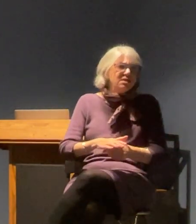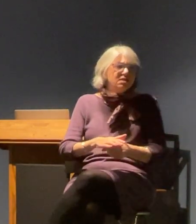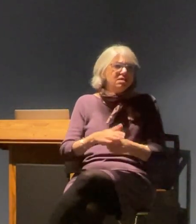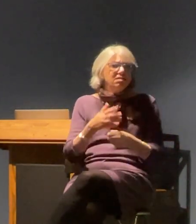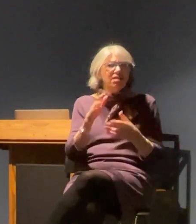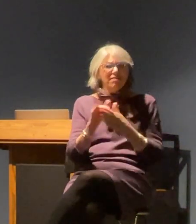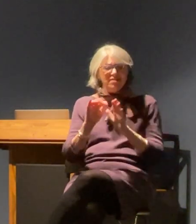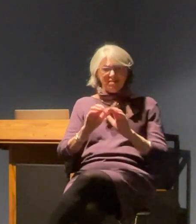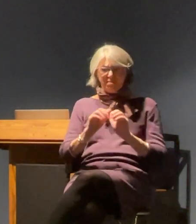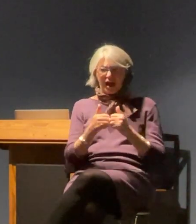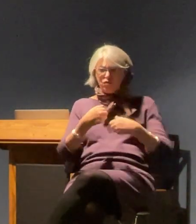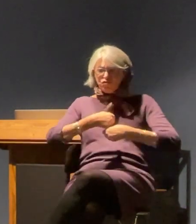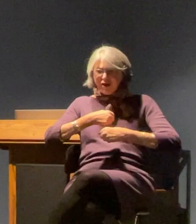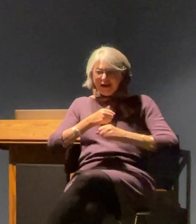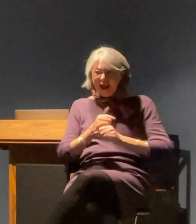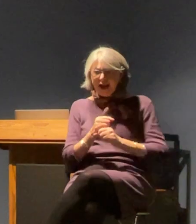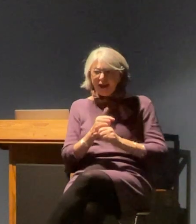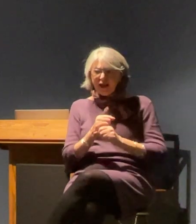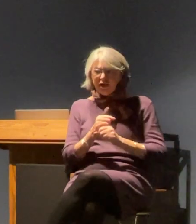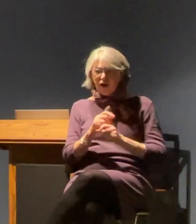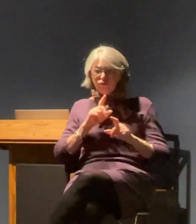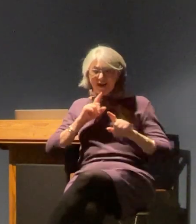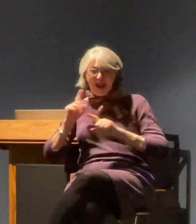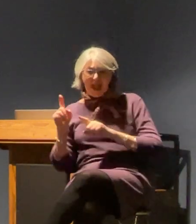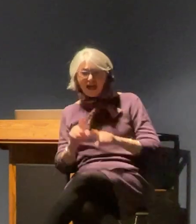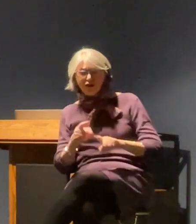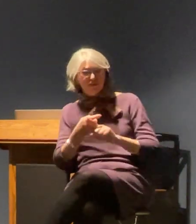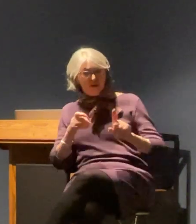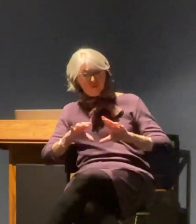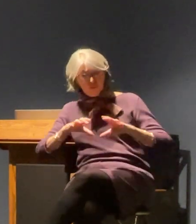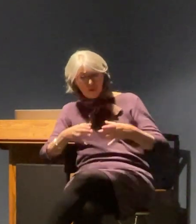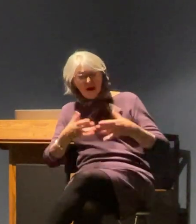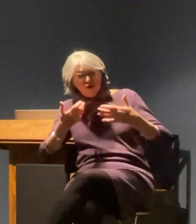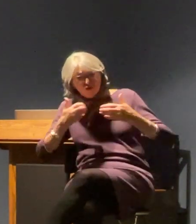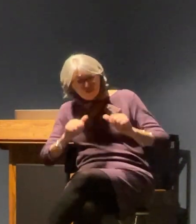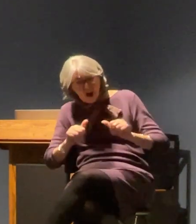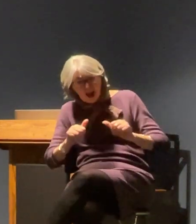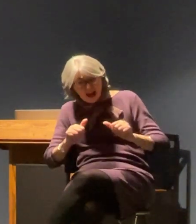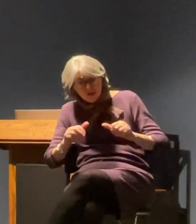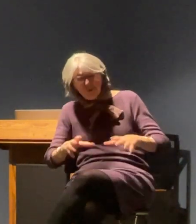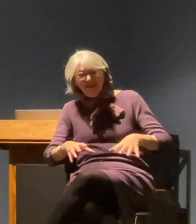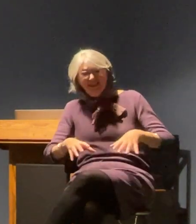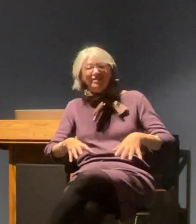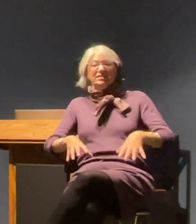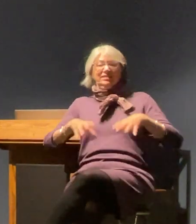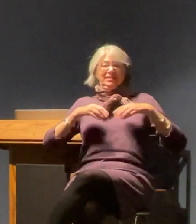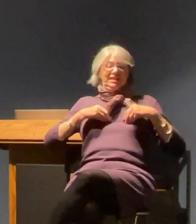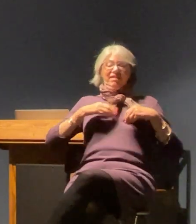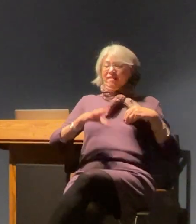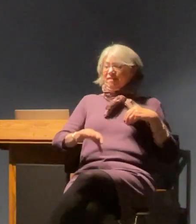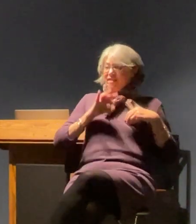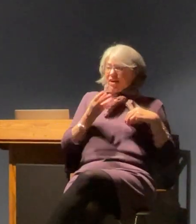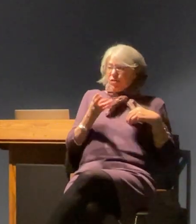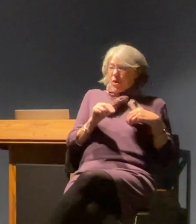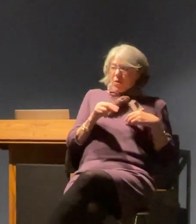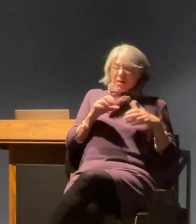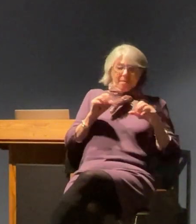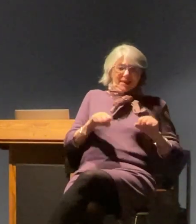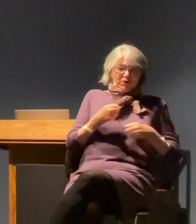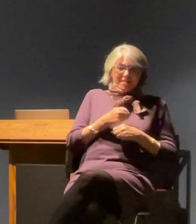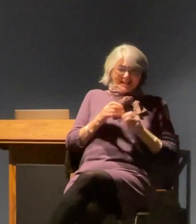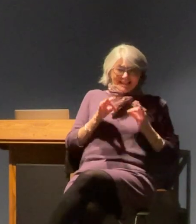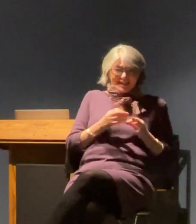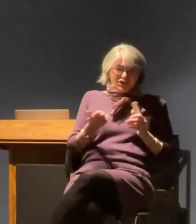that is somehow creating a reaction from certain groups who is trying to gain back agency, and those groups are the ghetto fashionistas